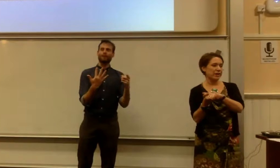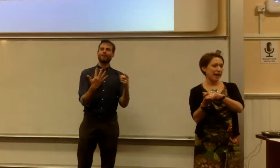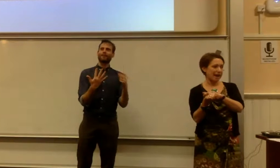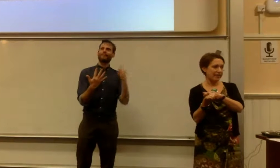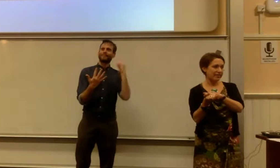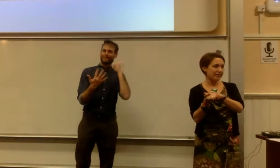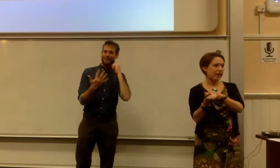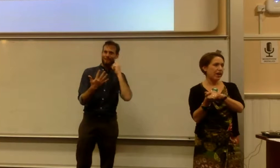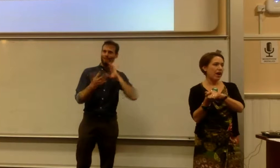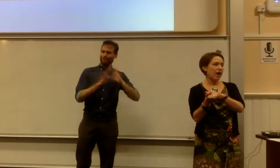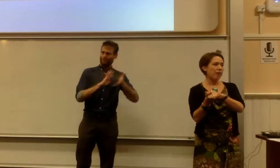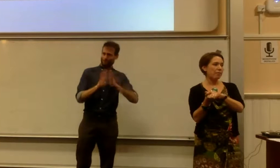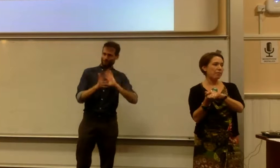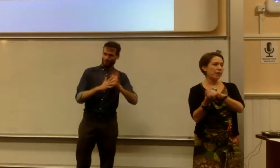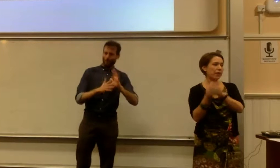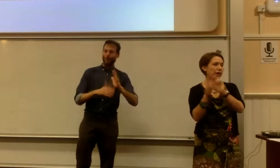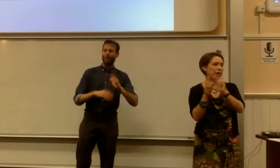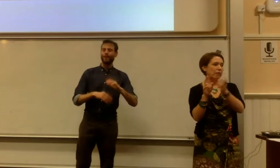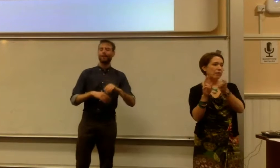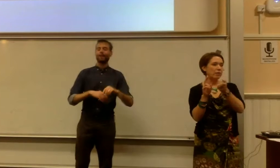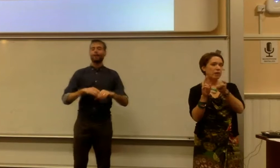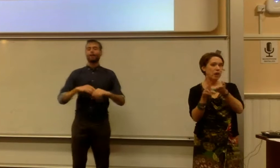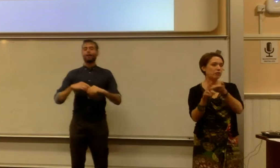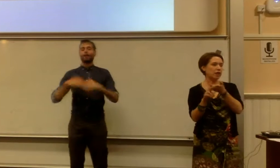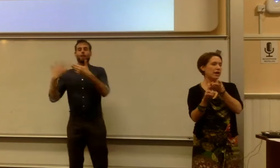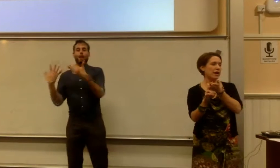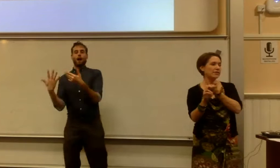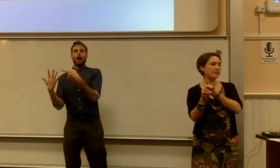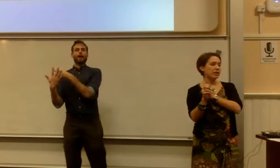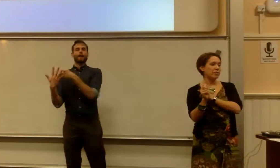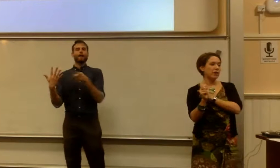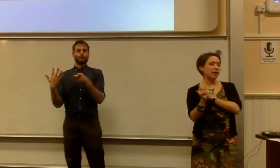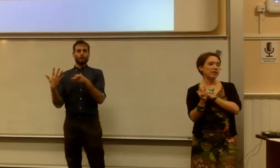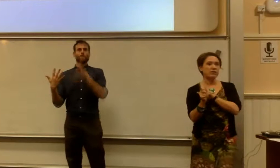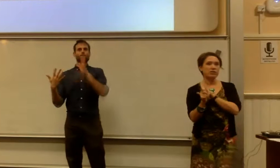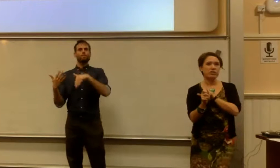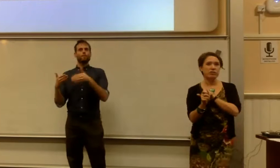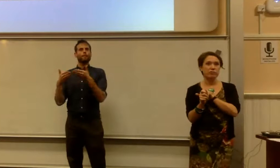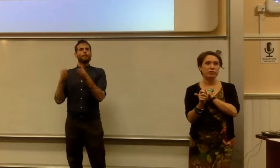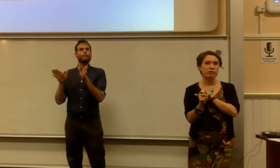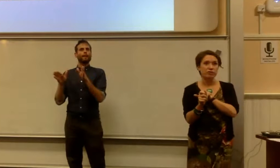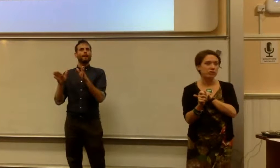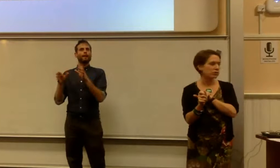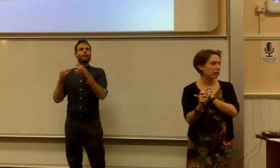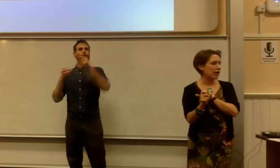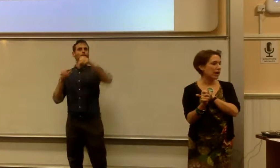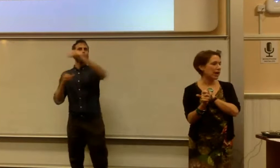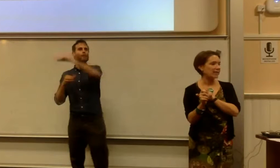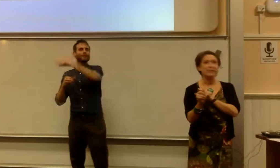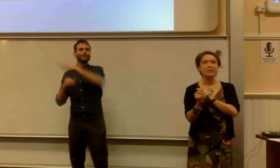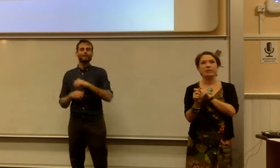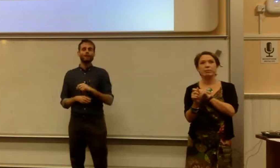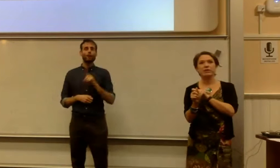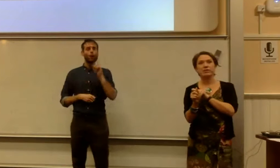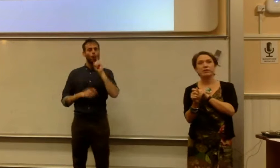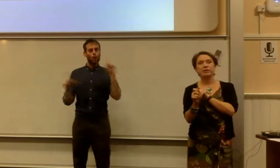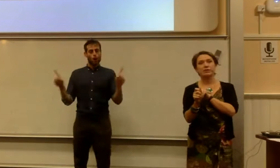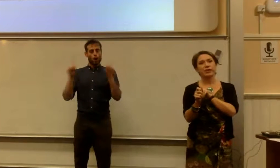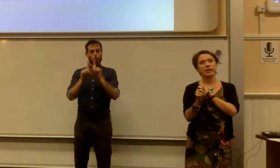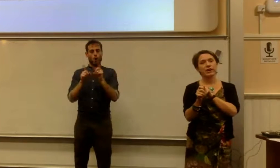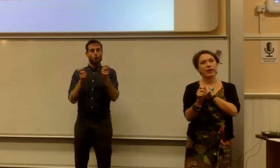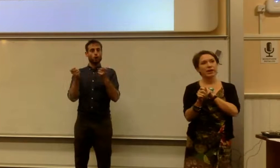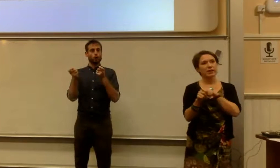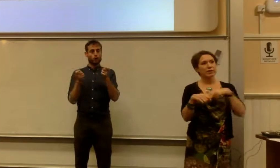the Act. It will be co-chaired by a Scottish Government official and a deaf